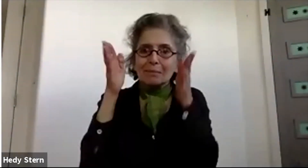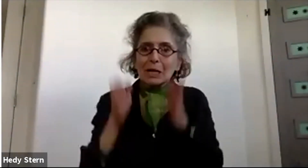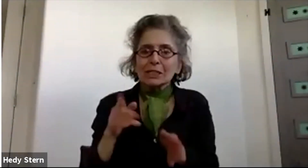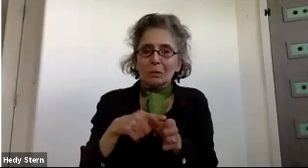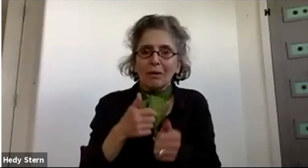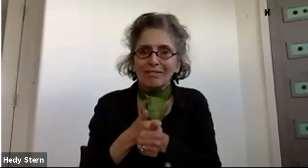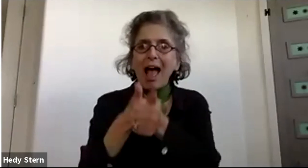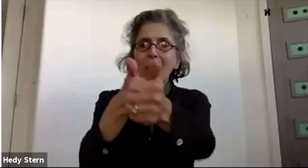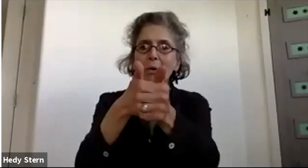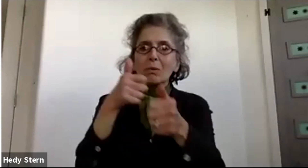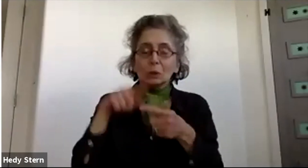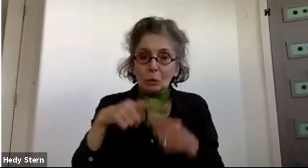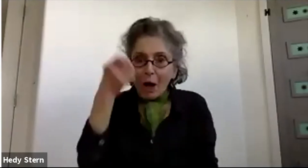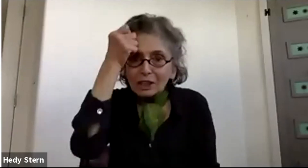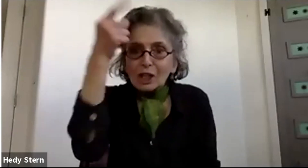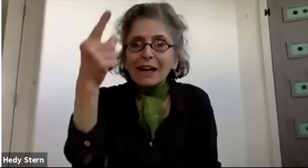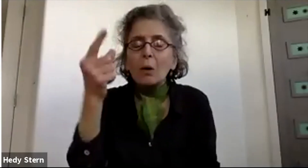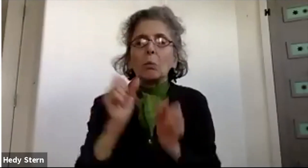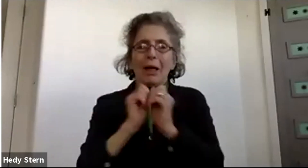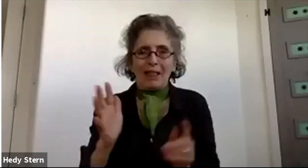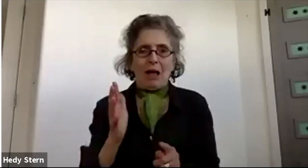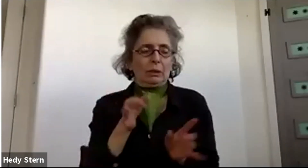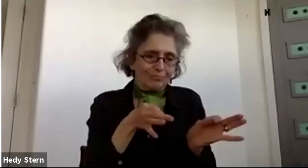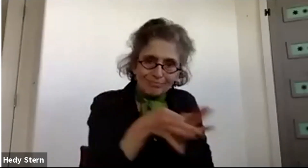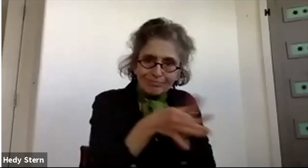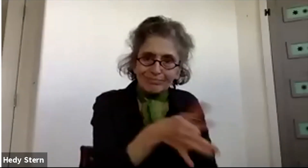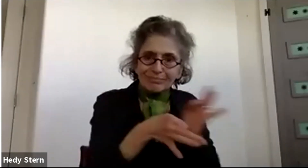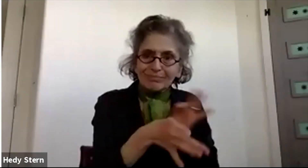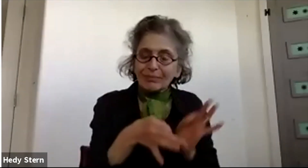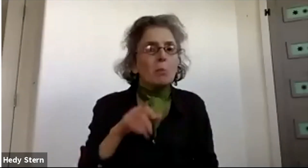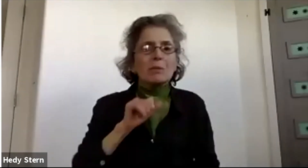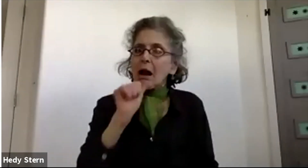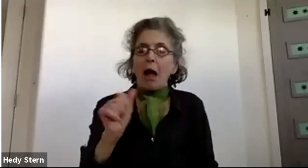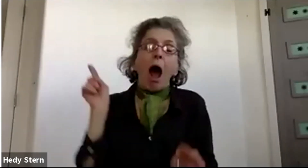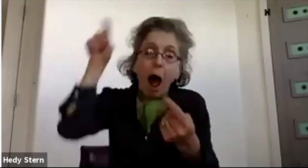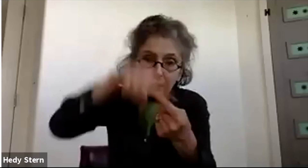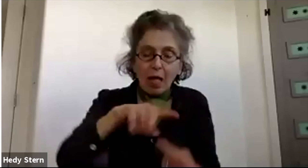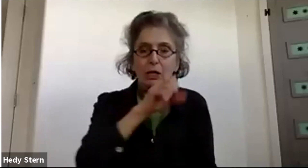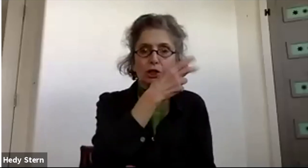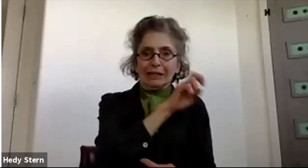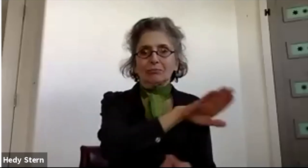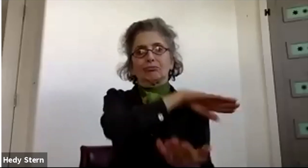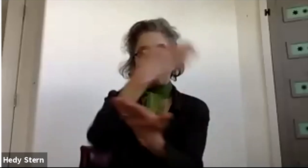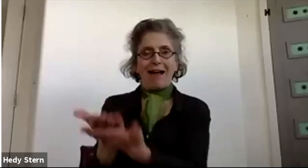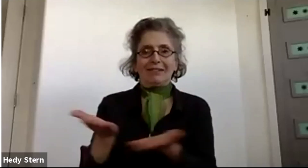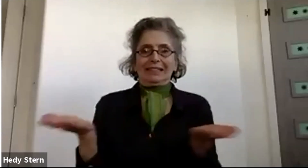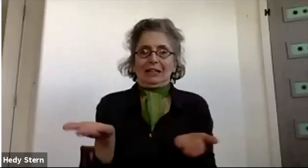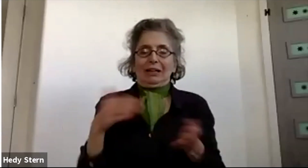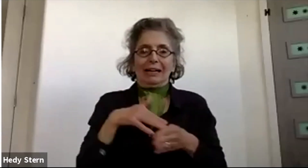hard for a deaf person to follow, to understand without having someone explain it to them. It wasn't until she came